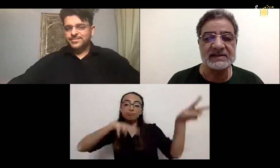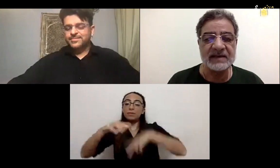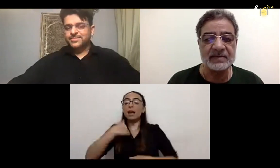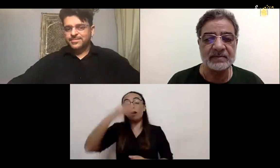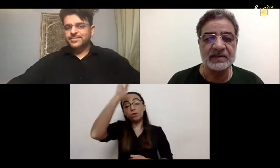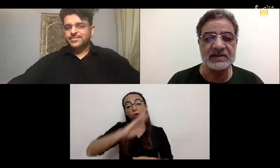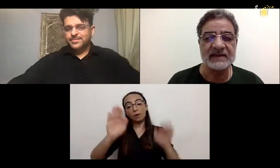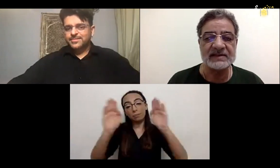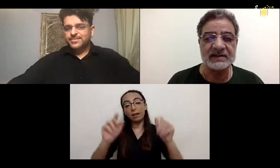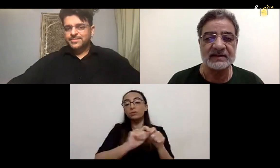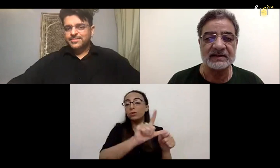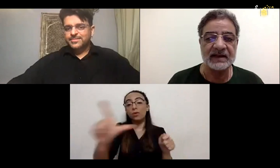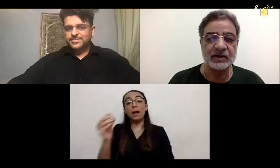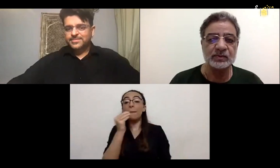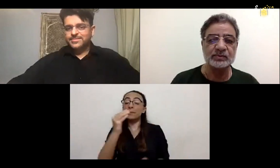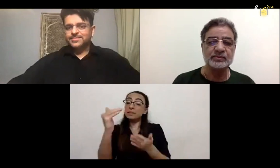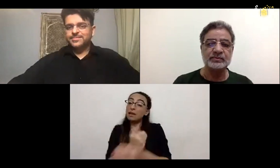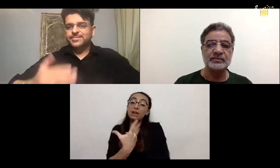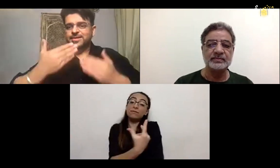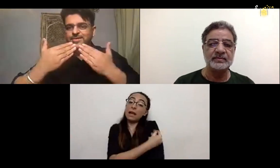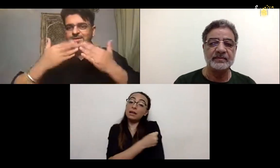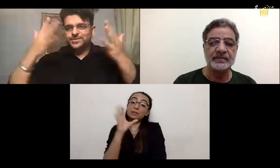Be safe. Please vaccinate. Thank you.